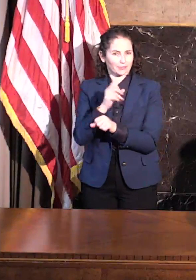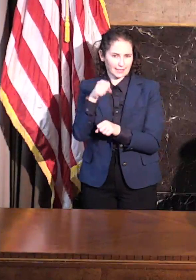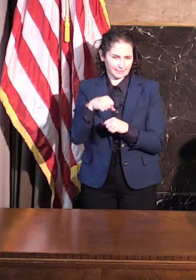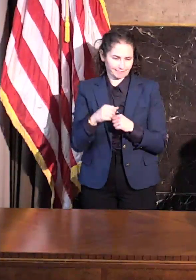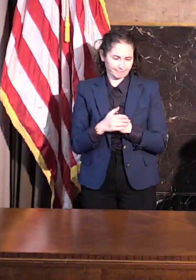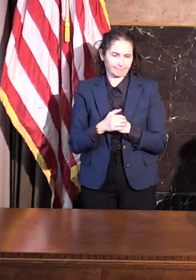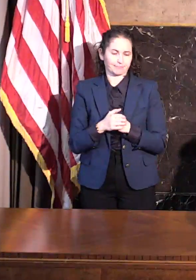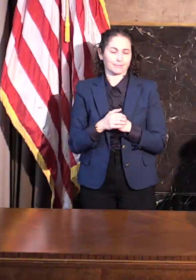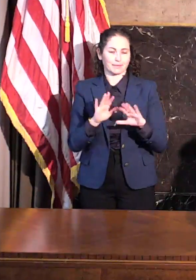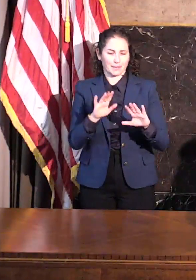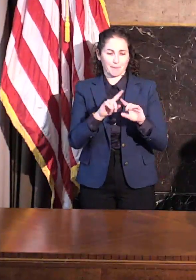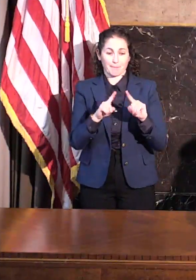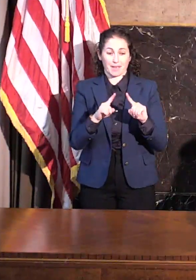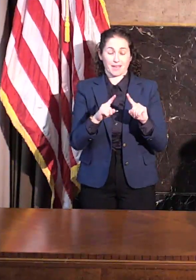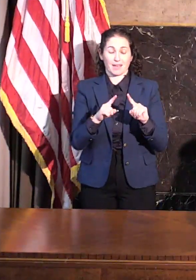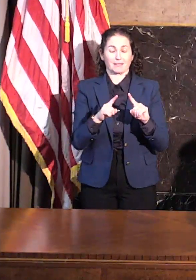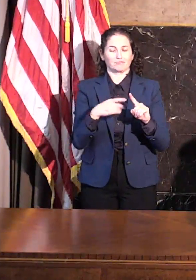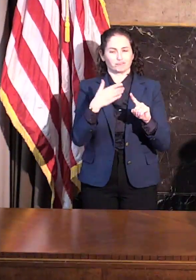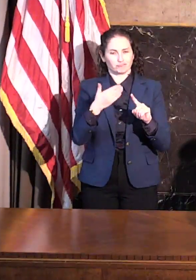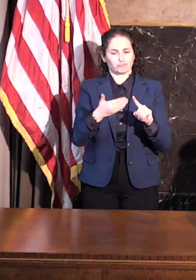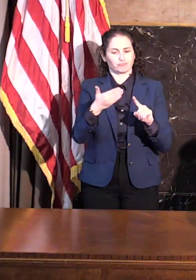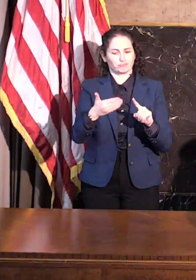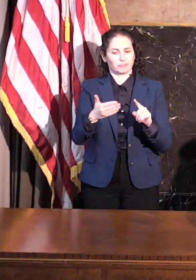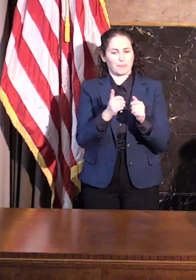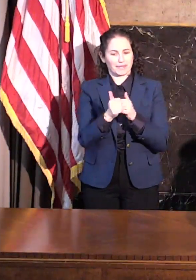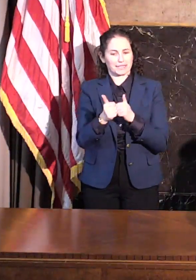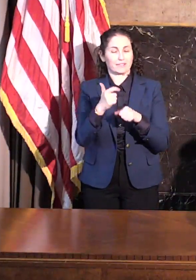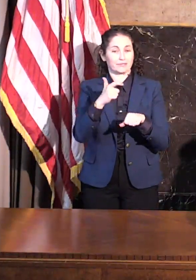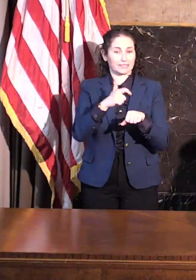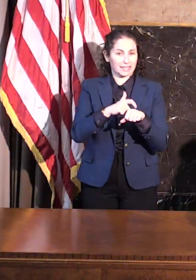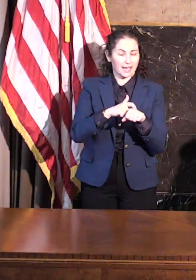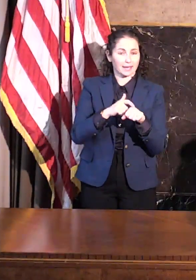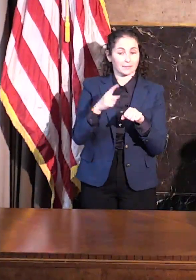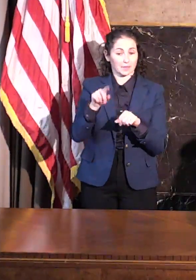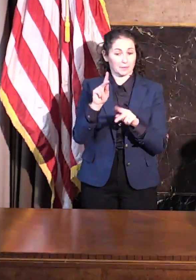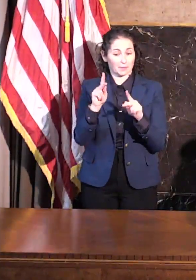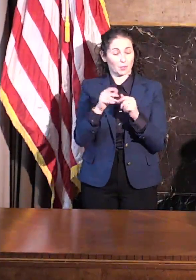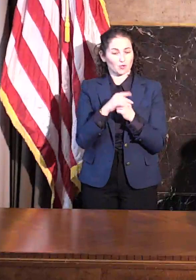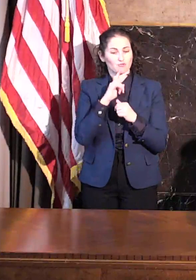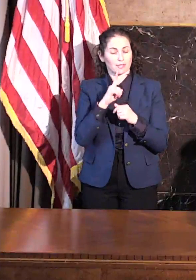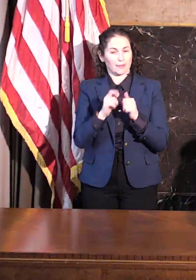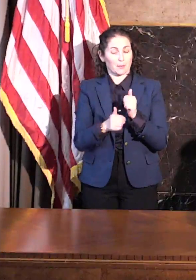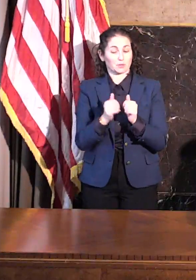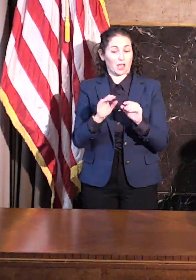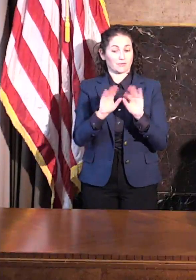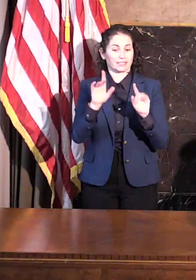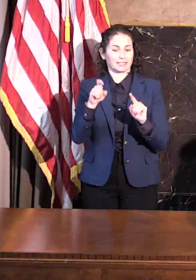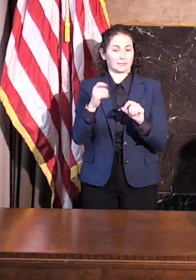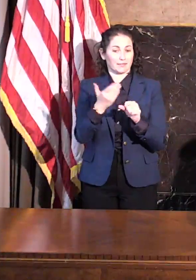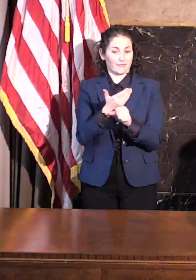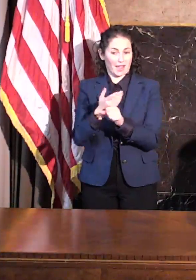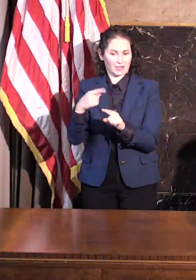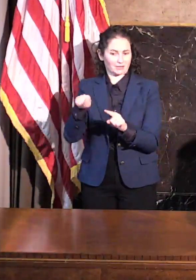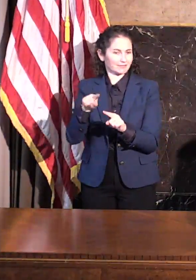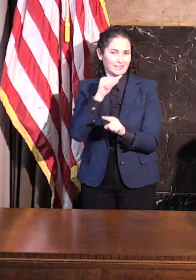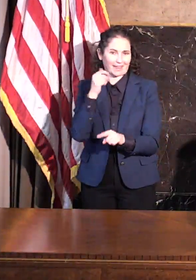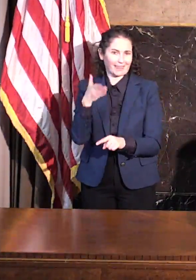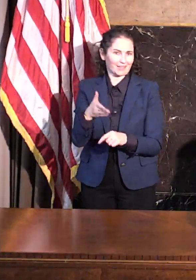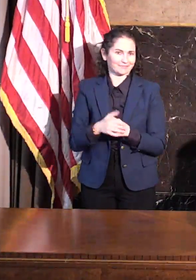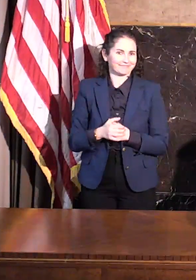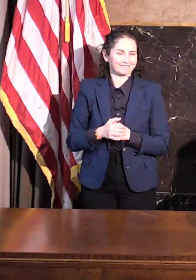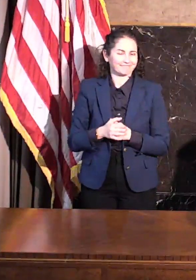choose to get vaccinated. Yes, ma'am. Governor, you talked about reading the Hush-Blackwell